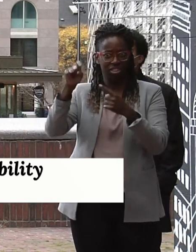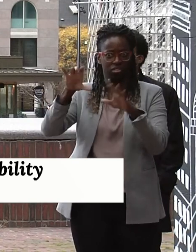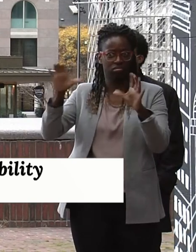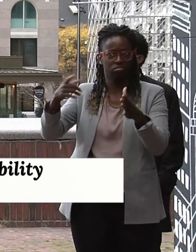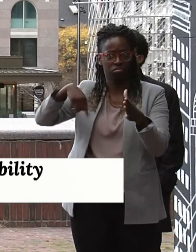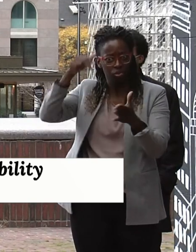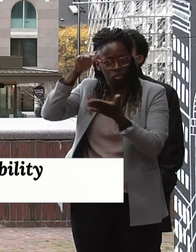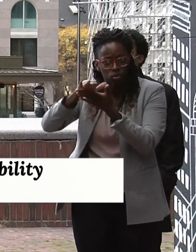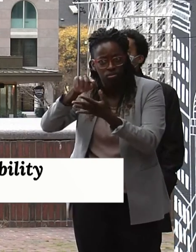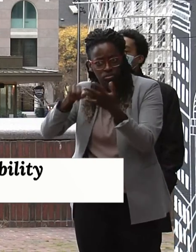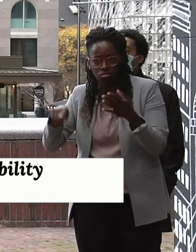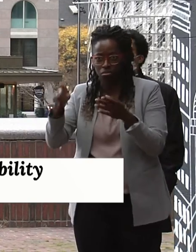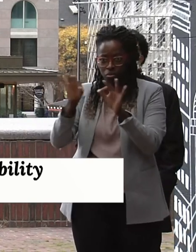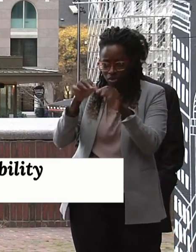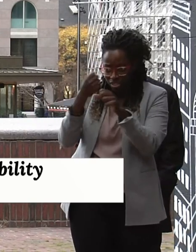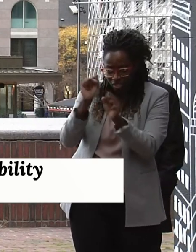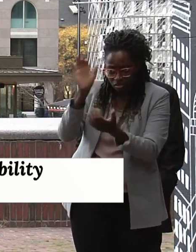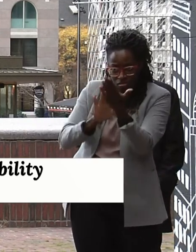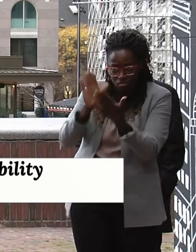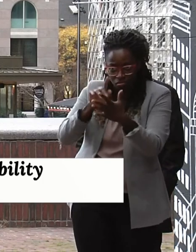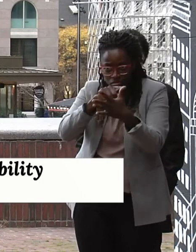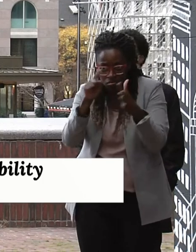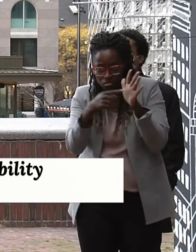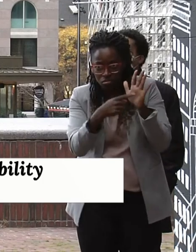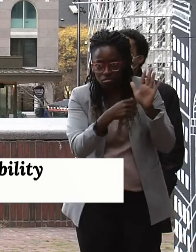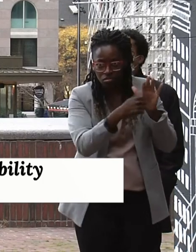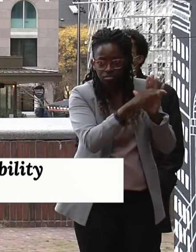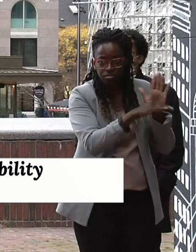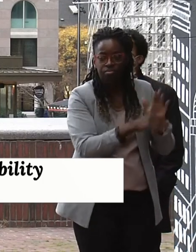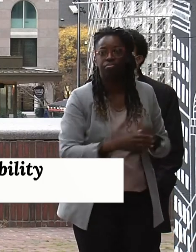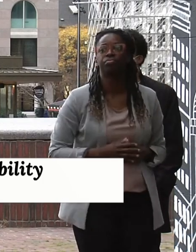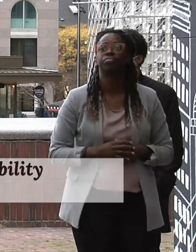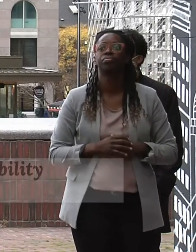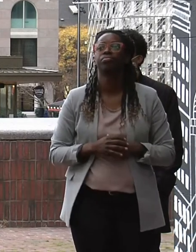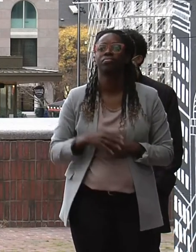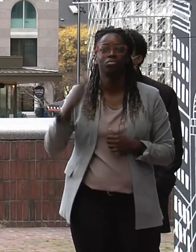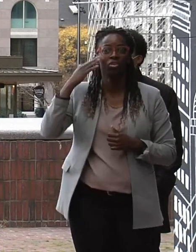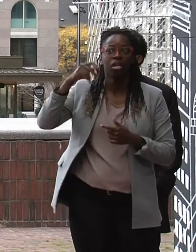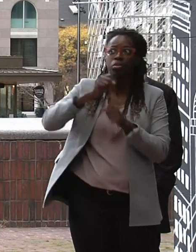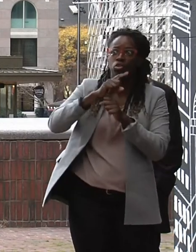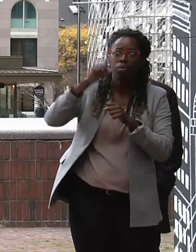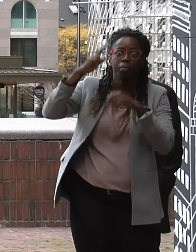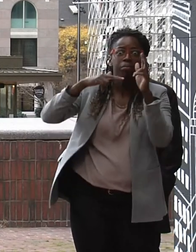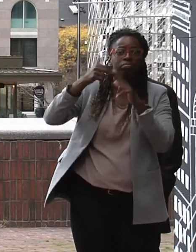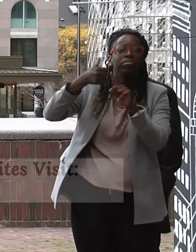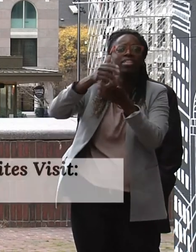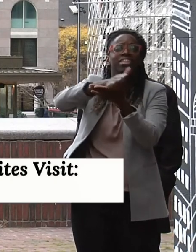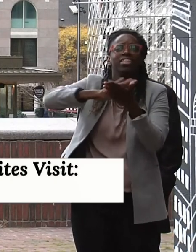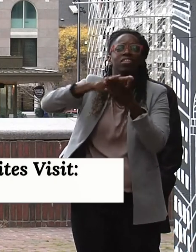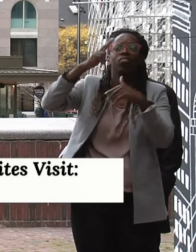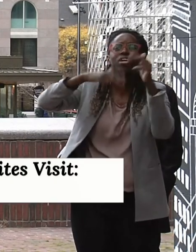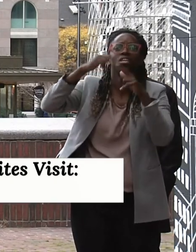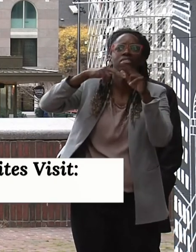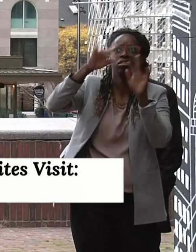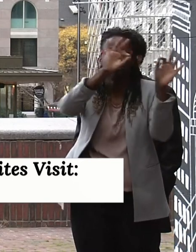air filter units for all of these schools. And we are hopeful that we can move forward with plans starting this coming